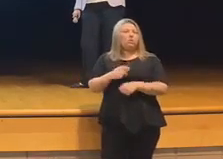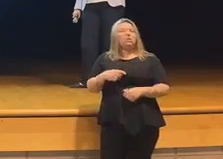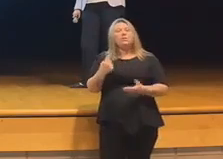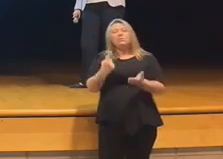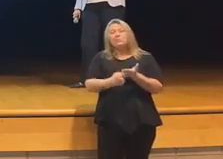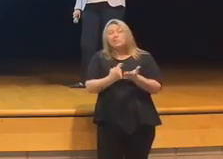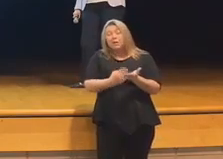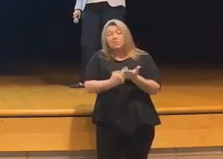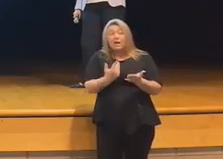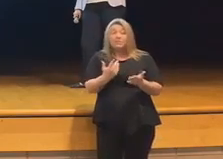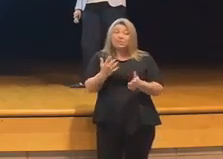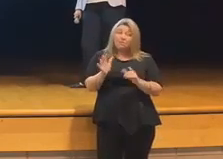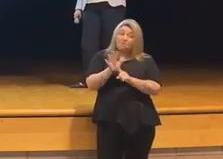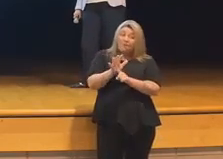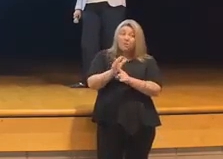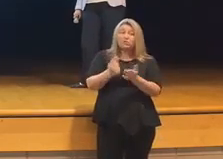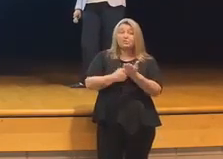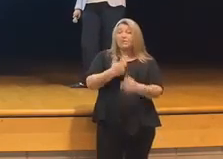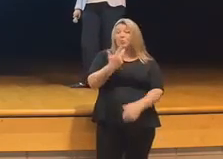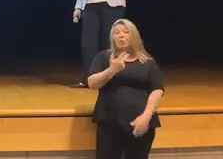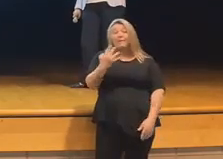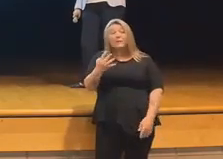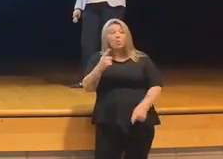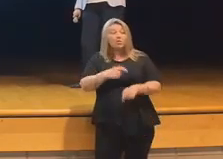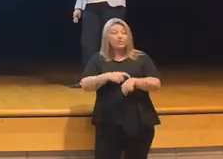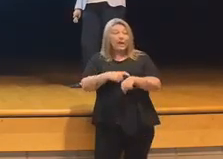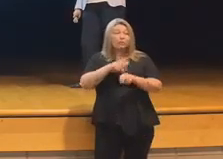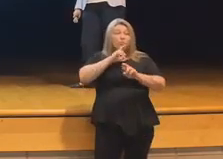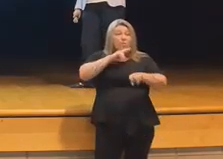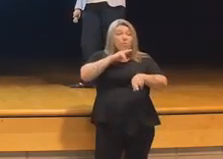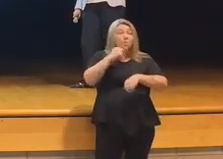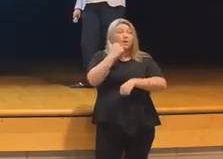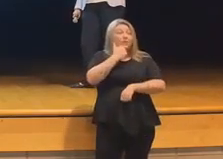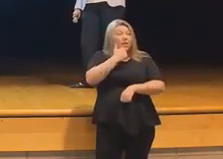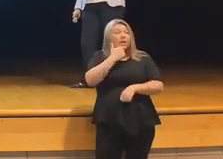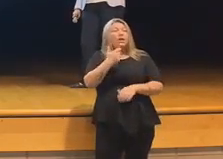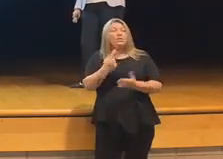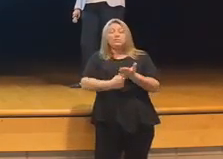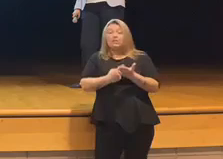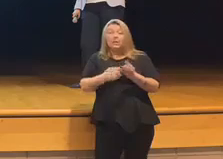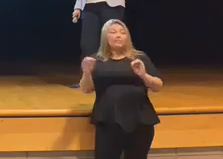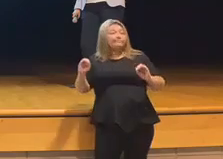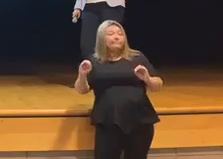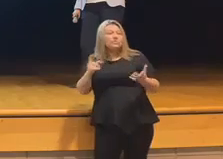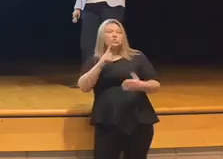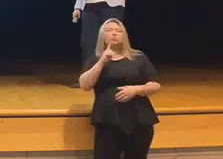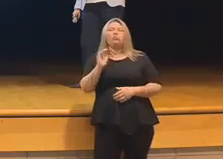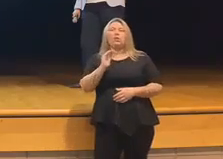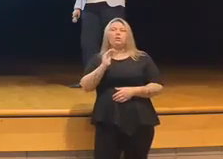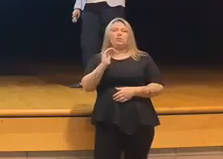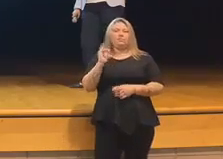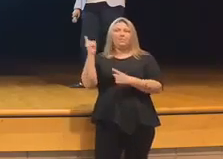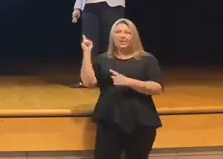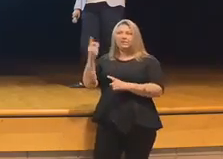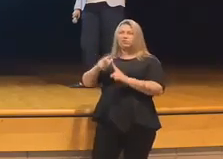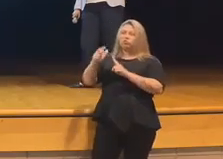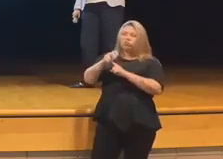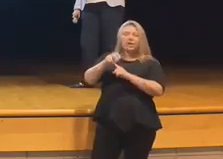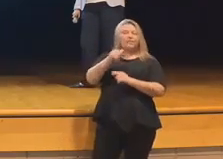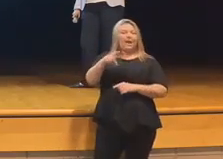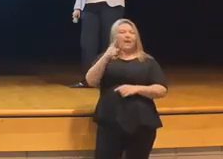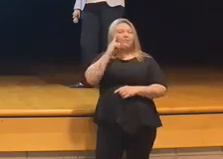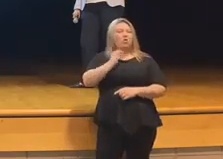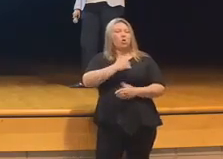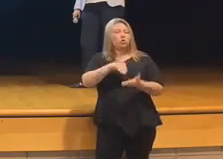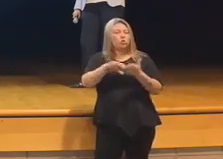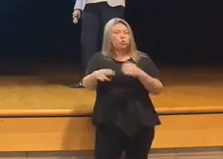a day. We're able to navigate those and put them to rest. And it's one of our best apps that we have for kids to use to feel like they